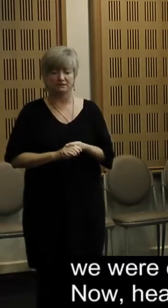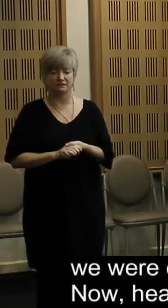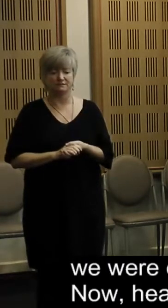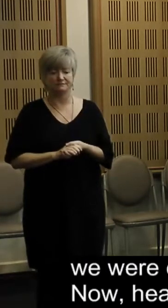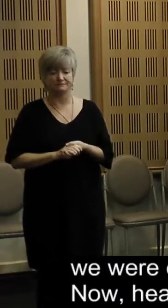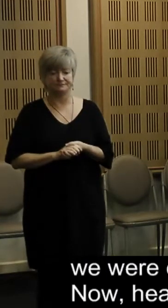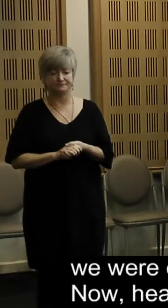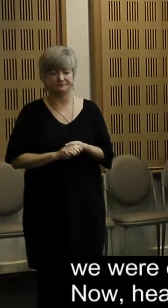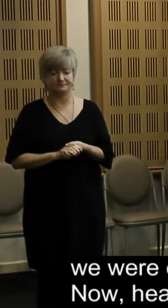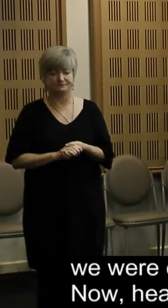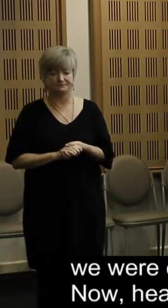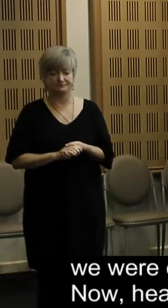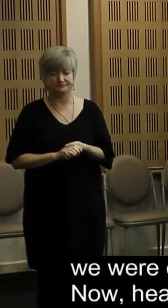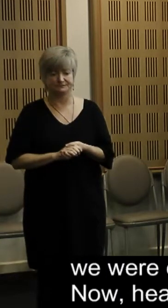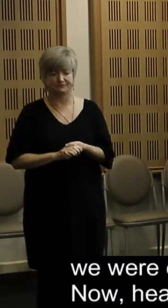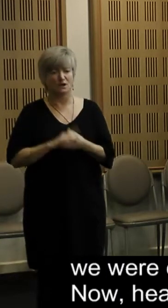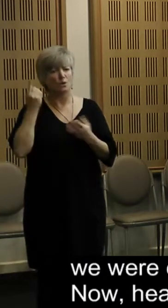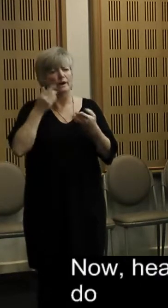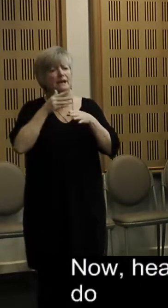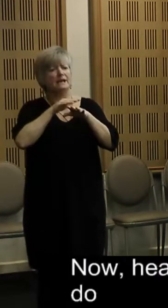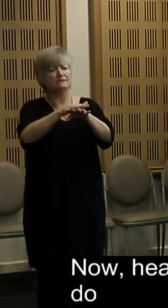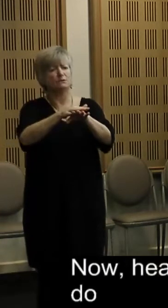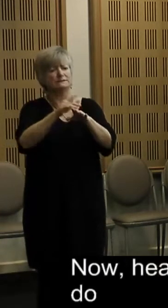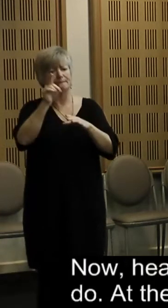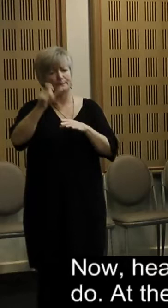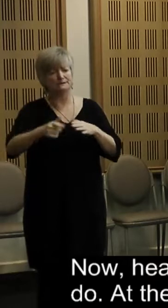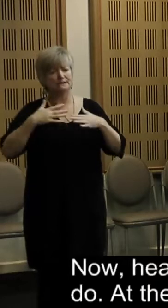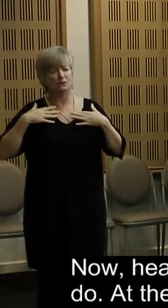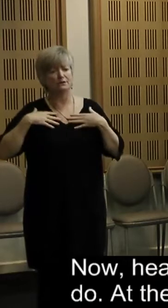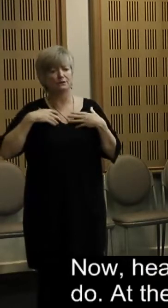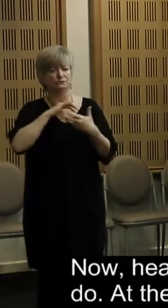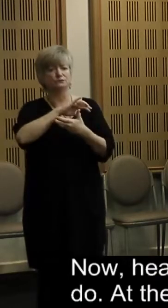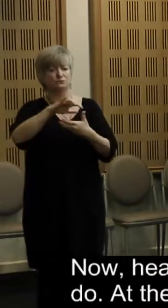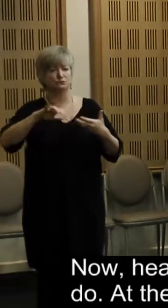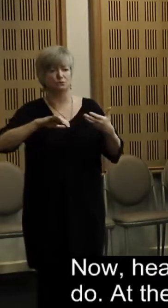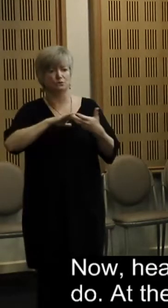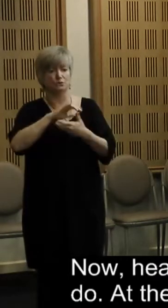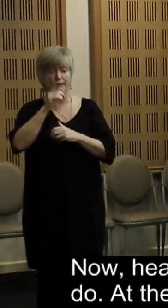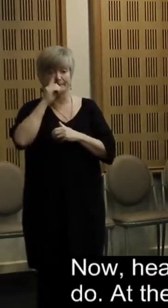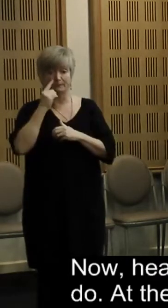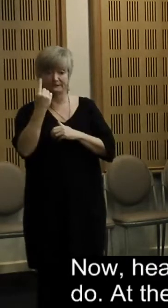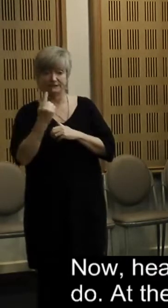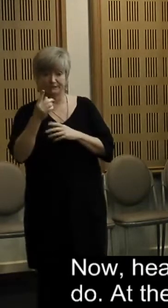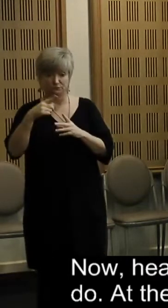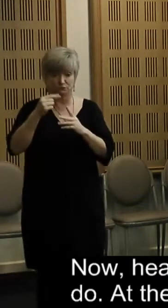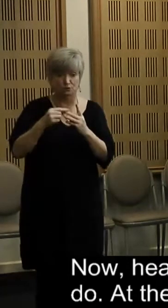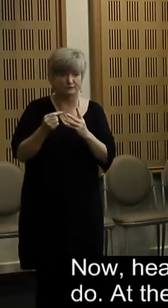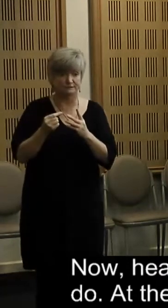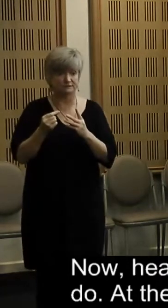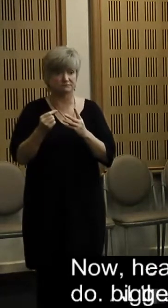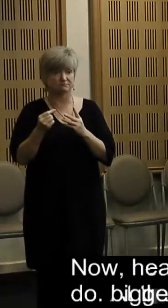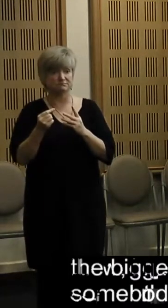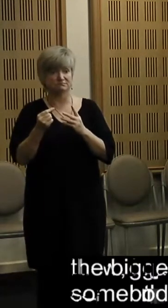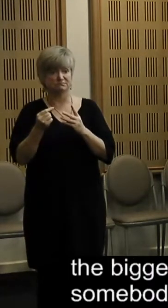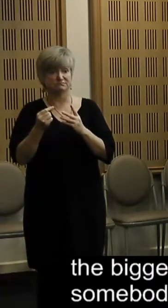that influences somebody's health is actually the social determinants of health. So someone's individual choices as to what they do play very little in terms